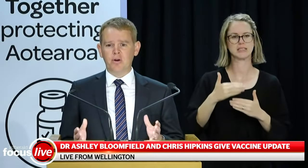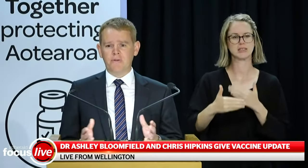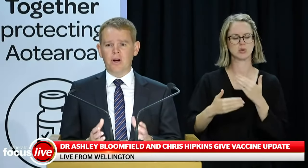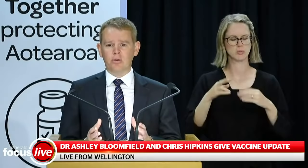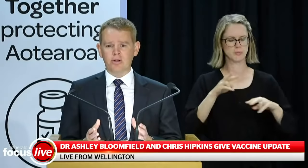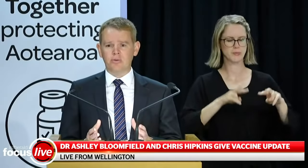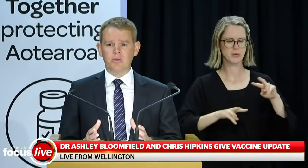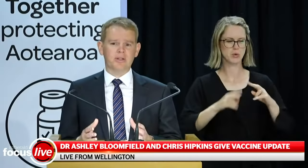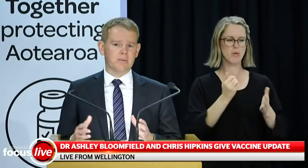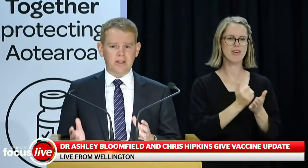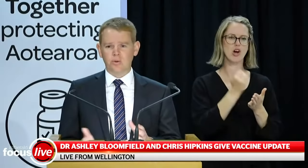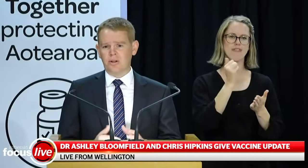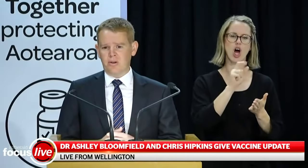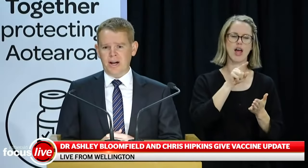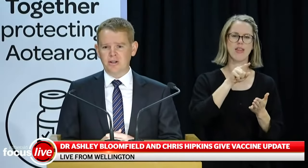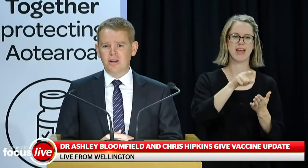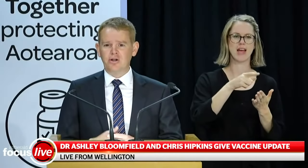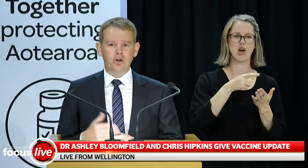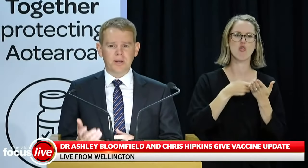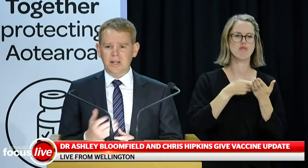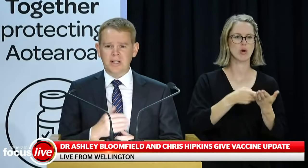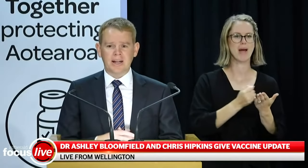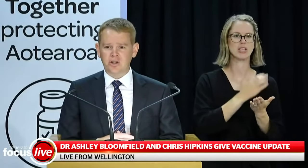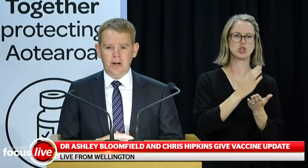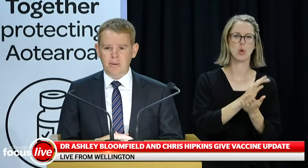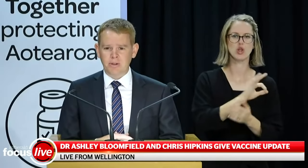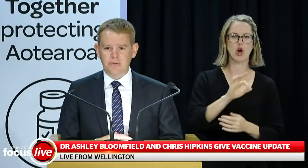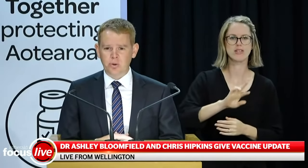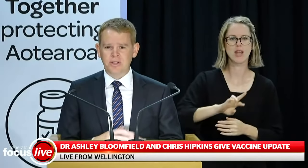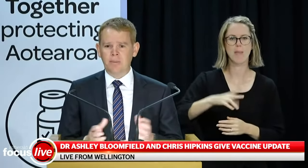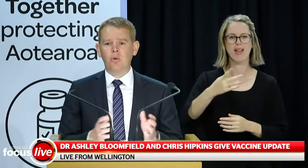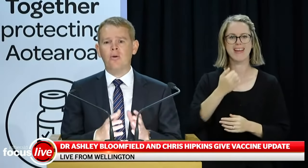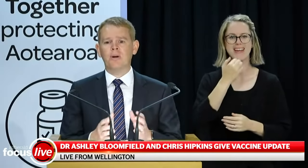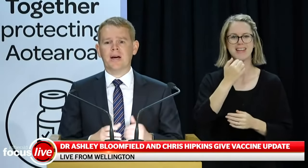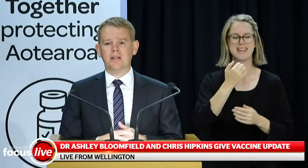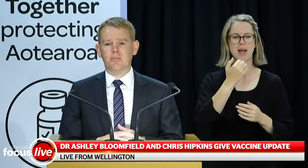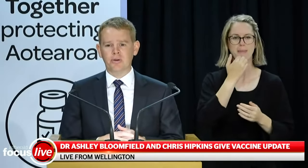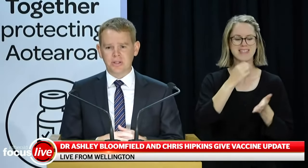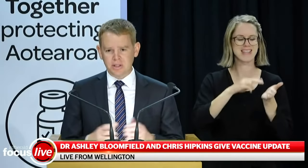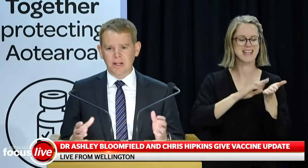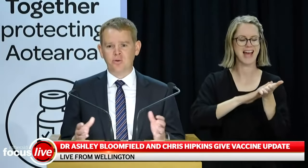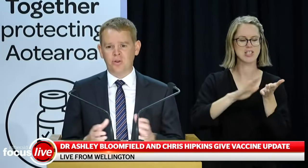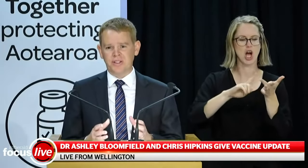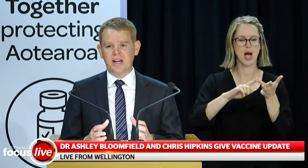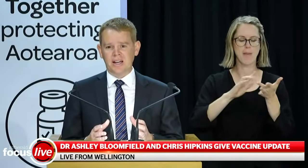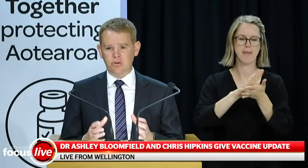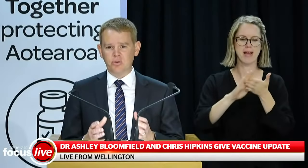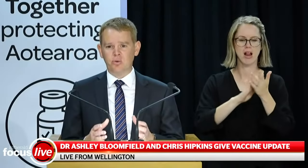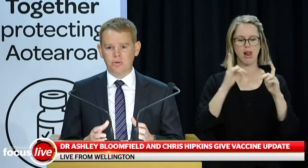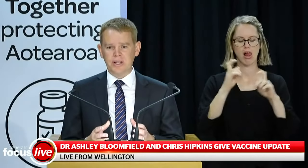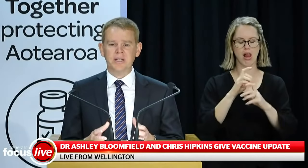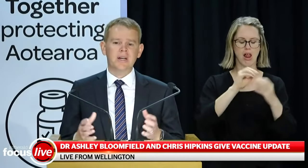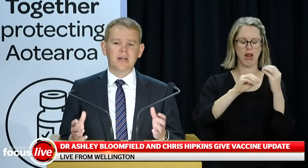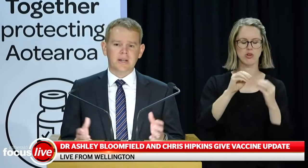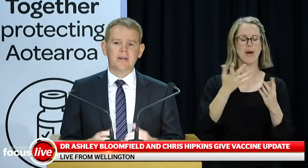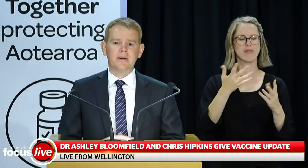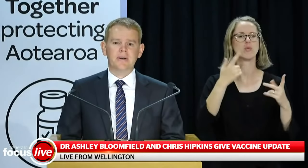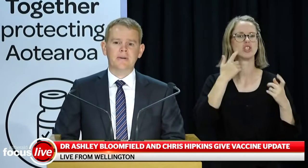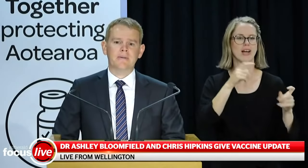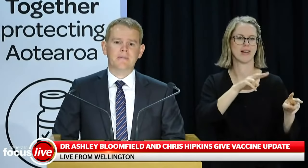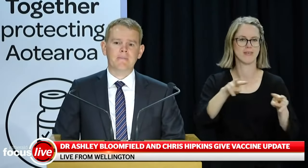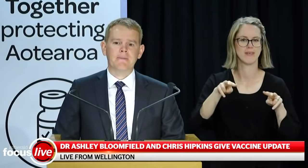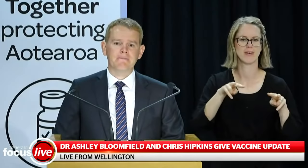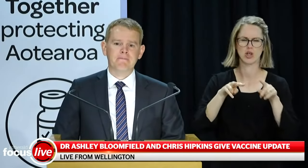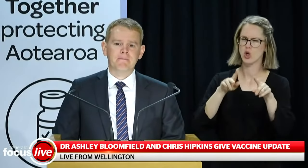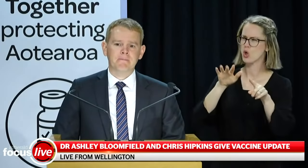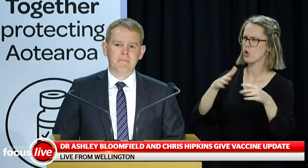to verify all those records, to make sure that there aren't duplicate NHI numbers, for example, complicating the process, to make sure that the data is all correct. So who's responsible